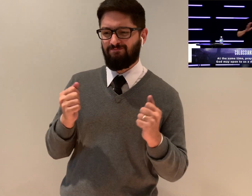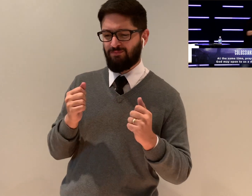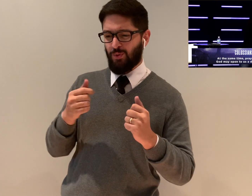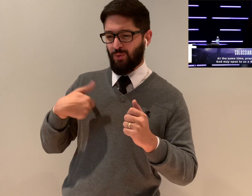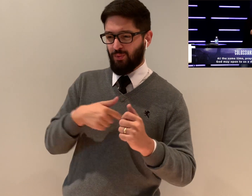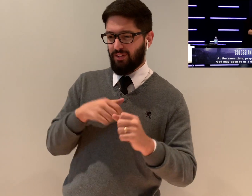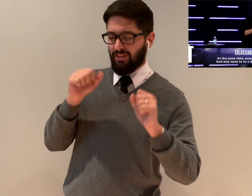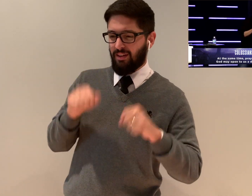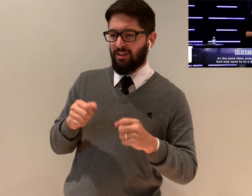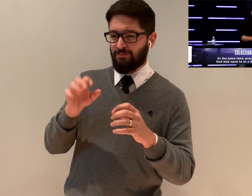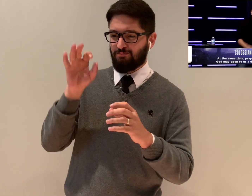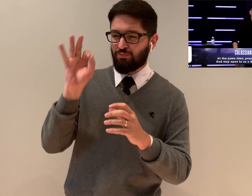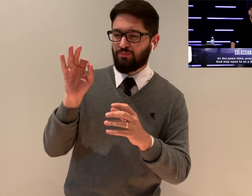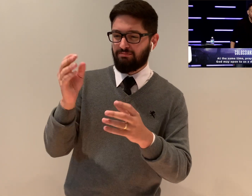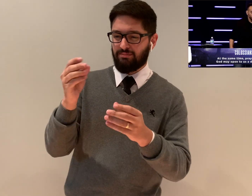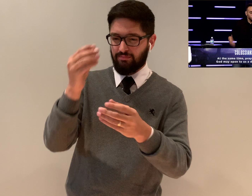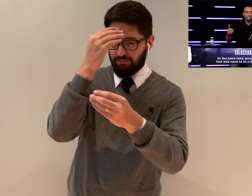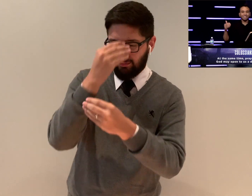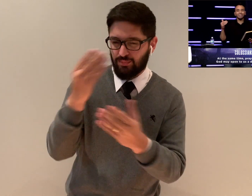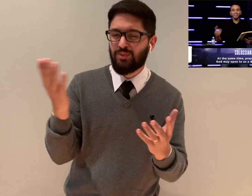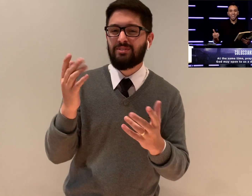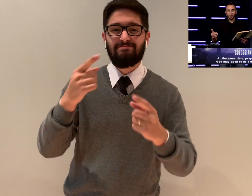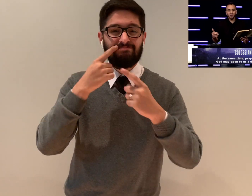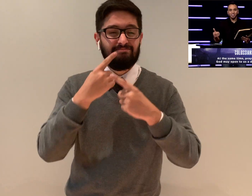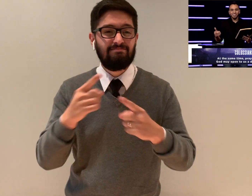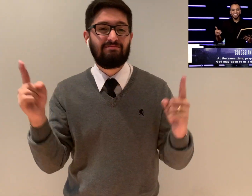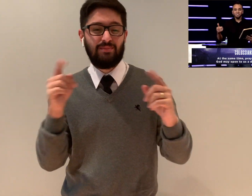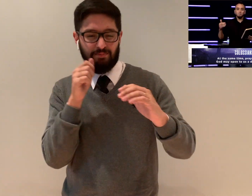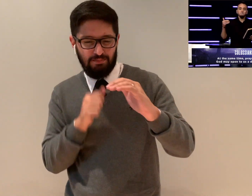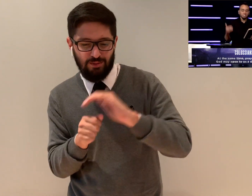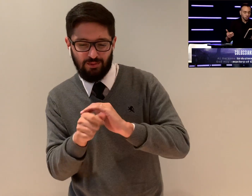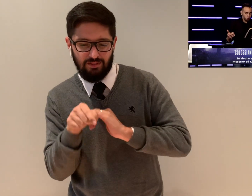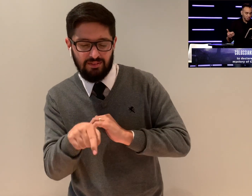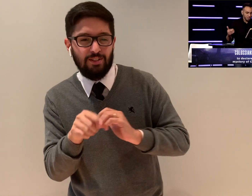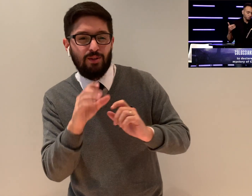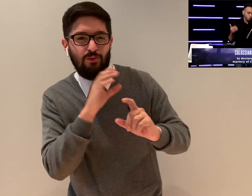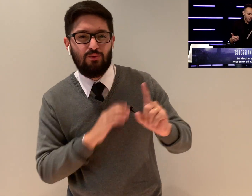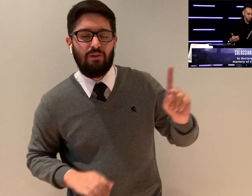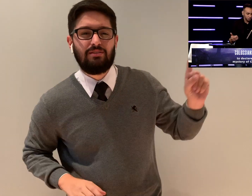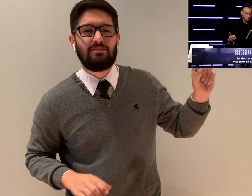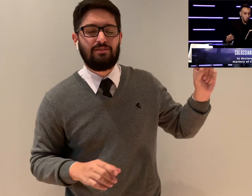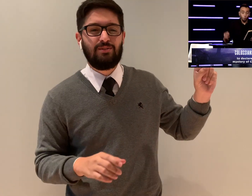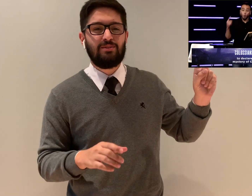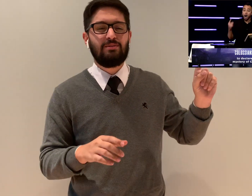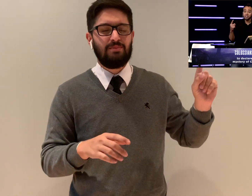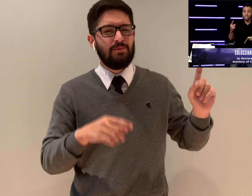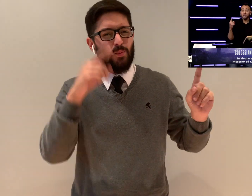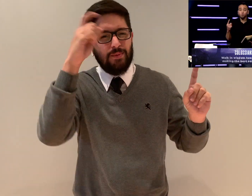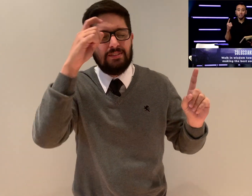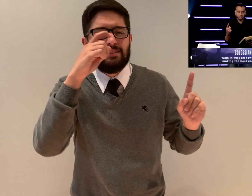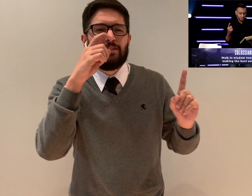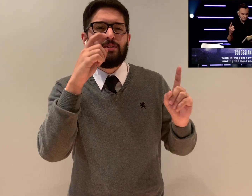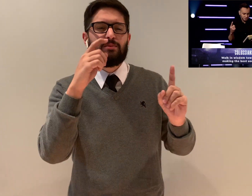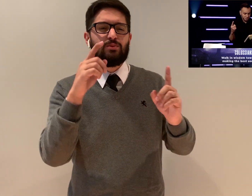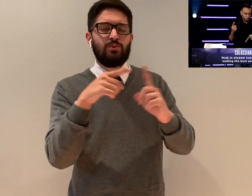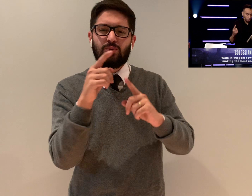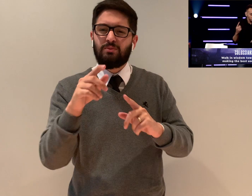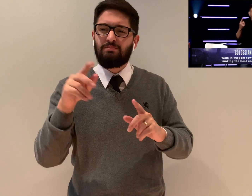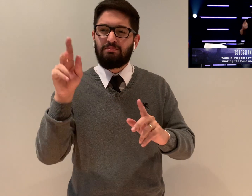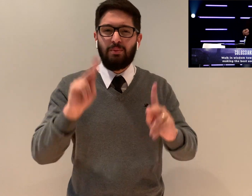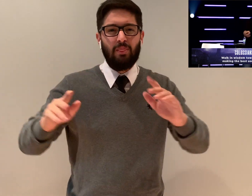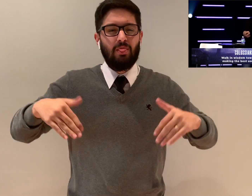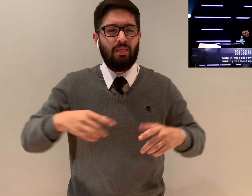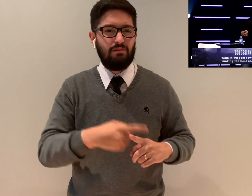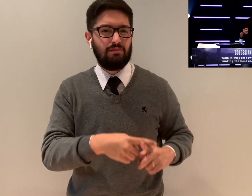a door for the Word to declare the mystery of Christ. Walk in wisdom